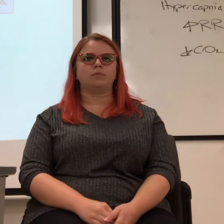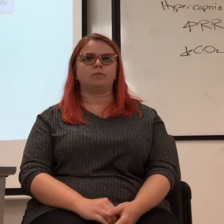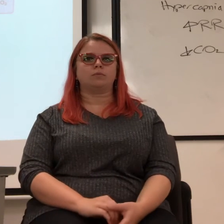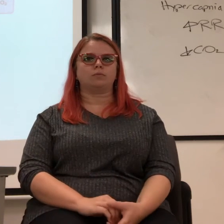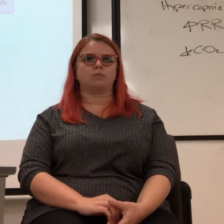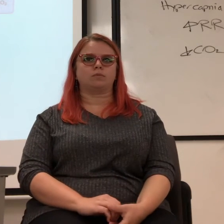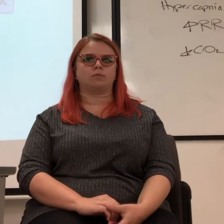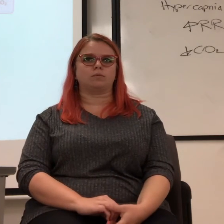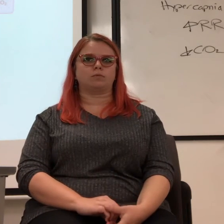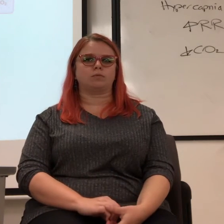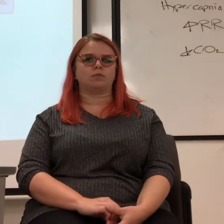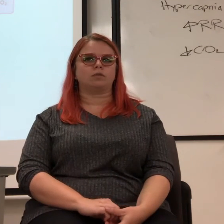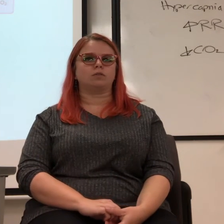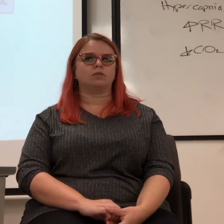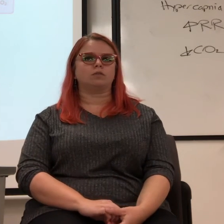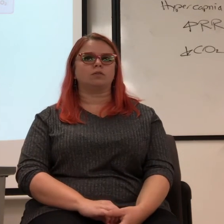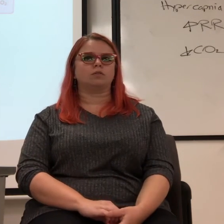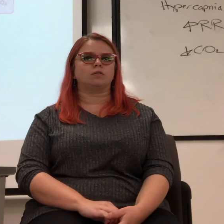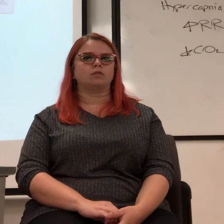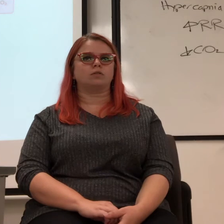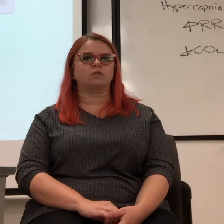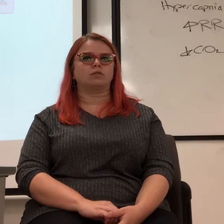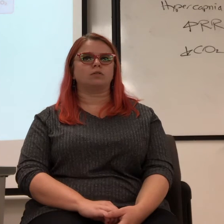To help,